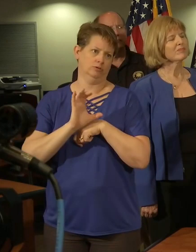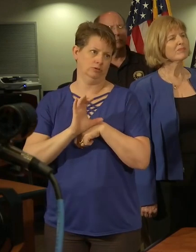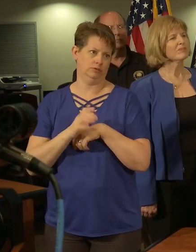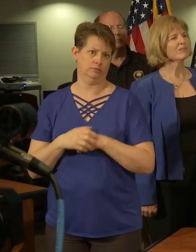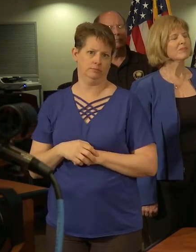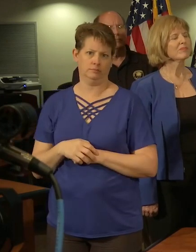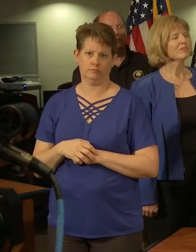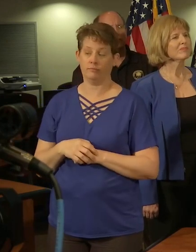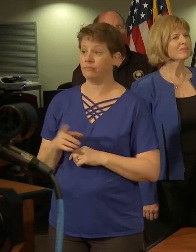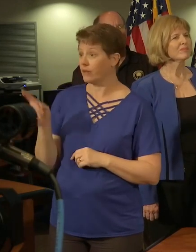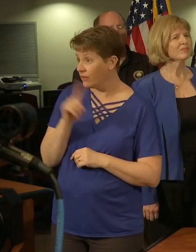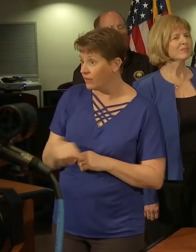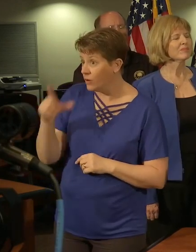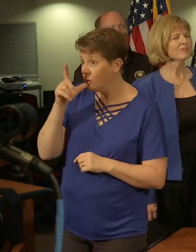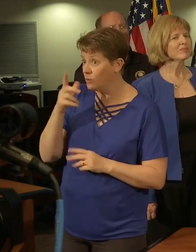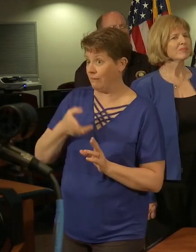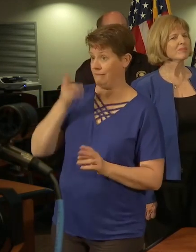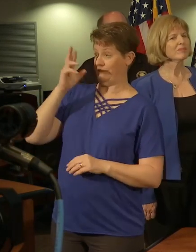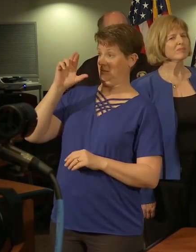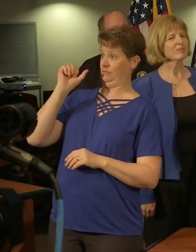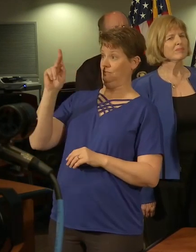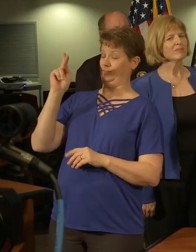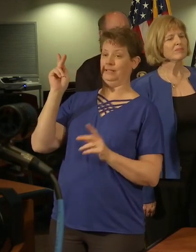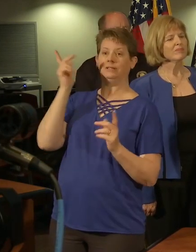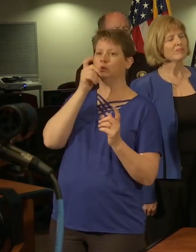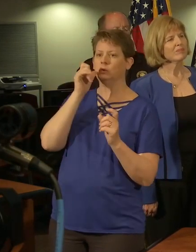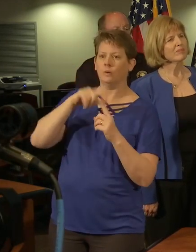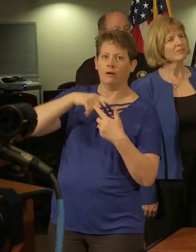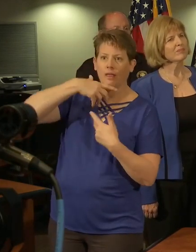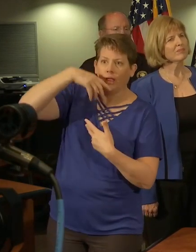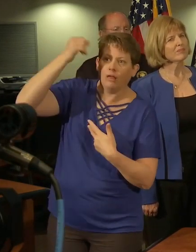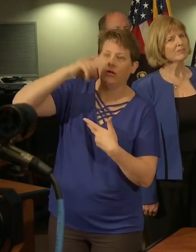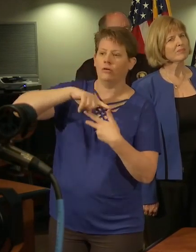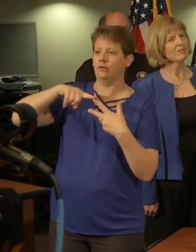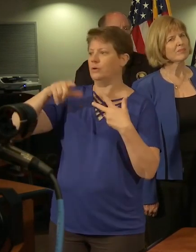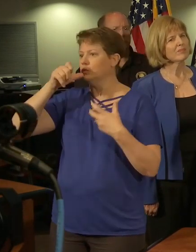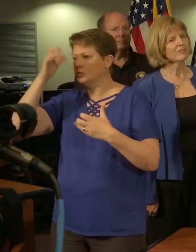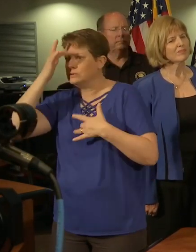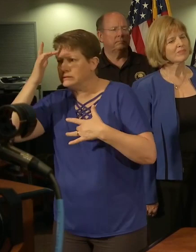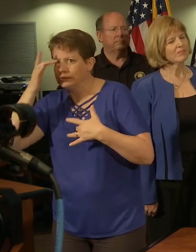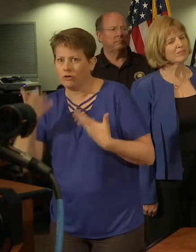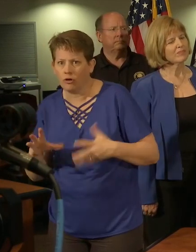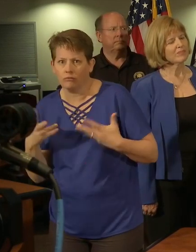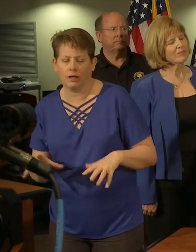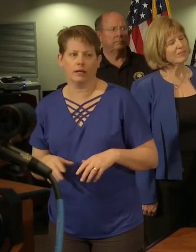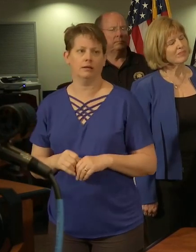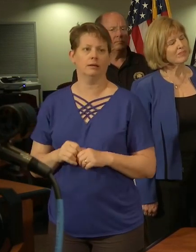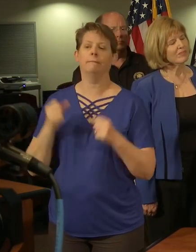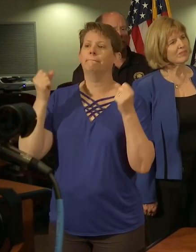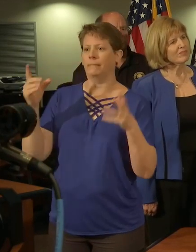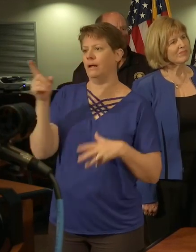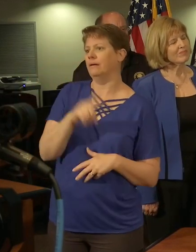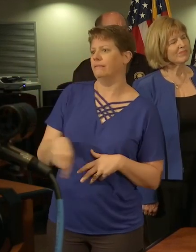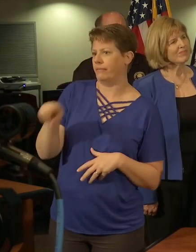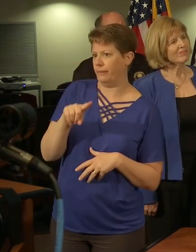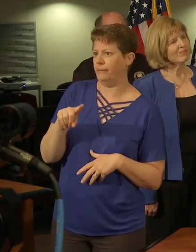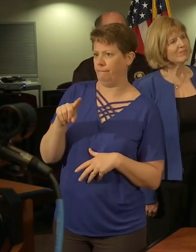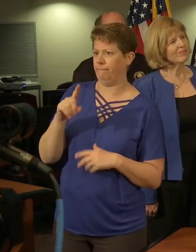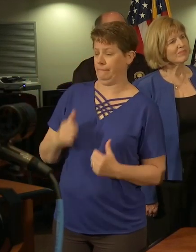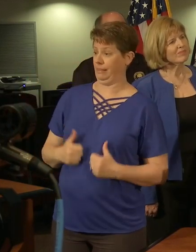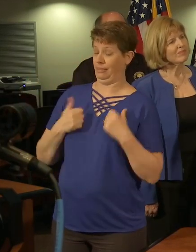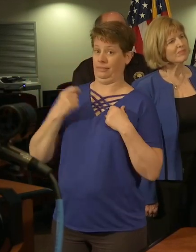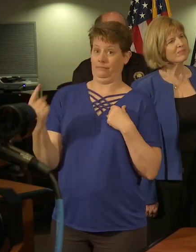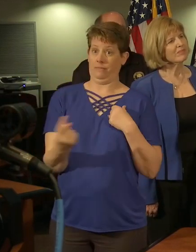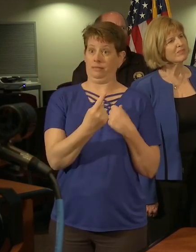especially those who are considered at risk, the elderly and the infirm. Many of these older citizens live